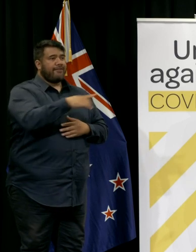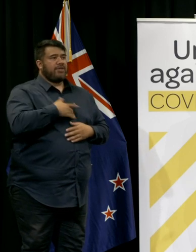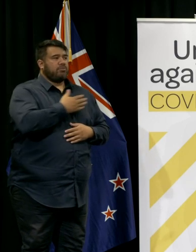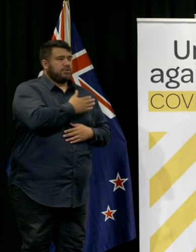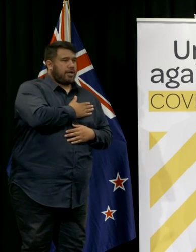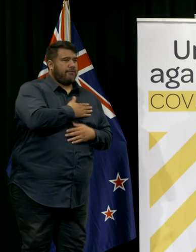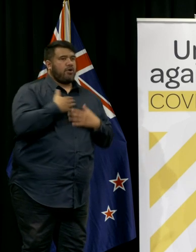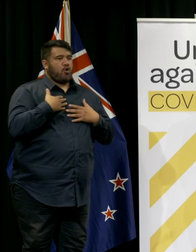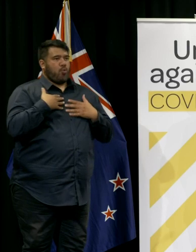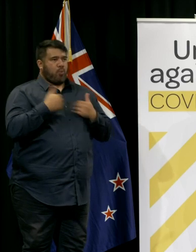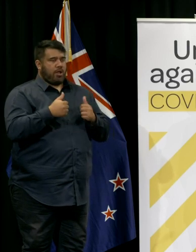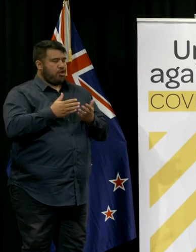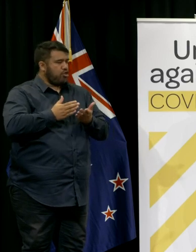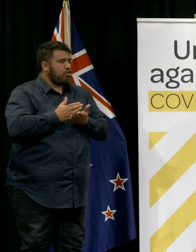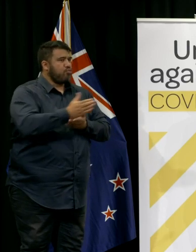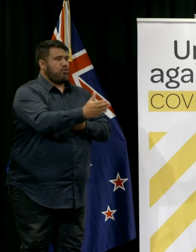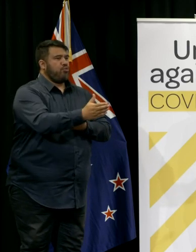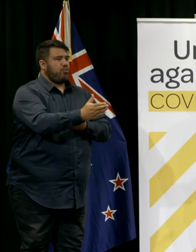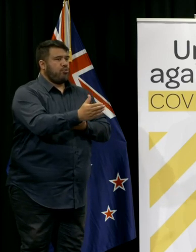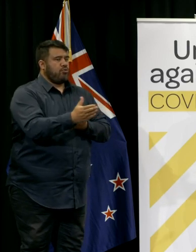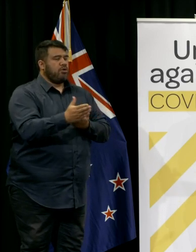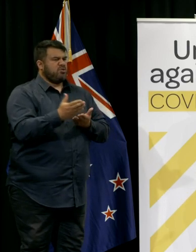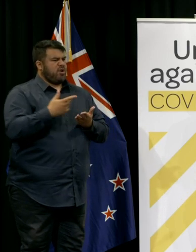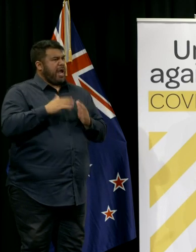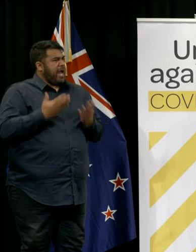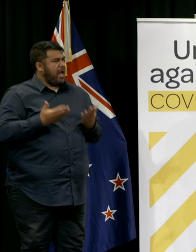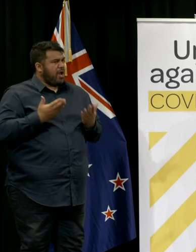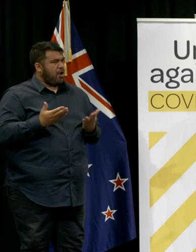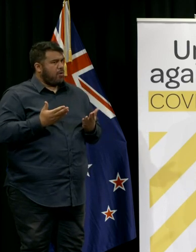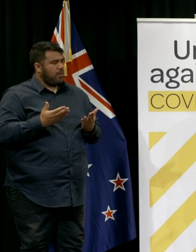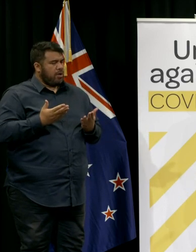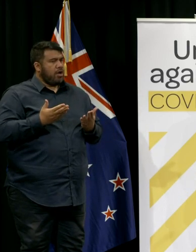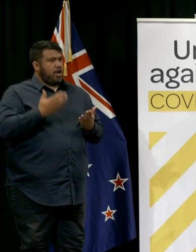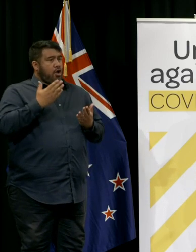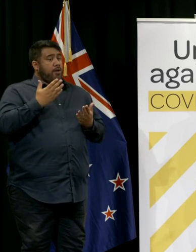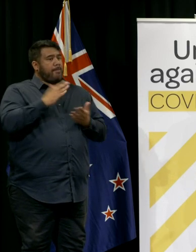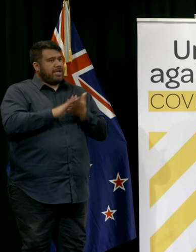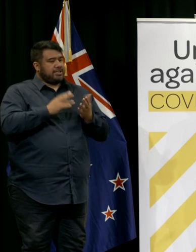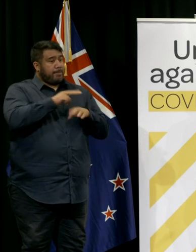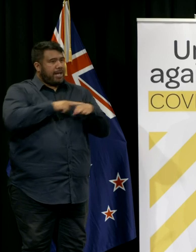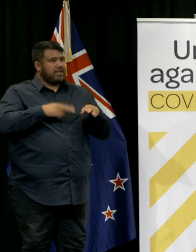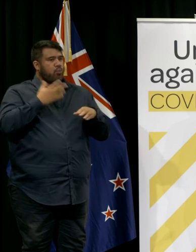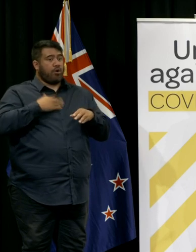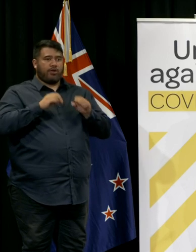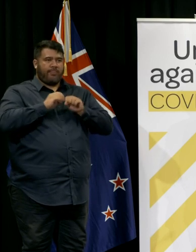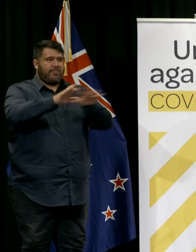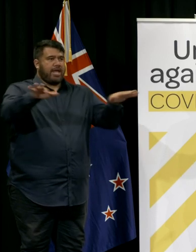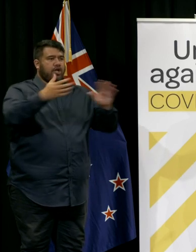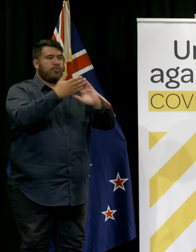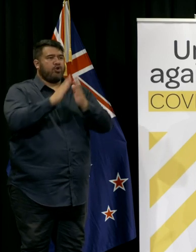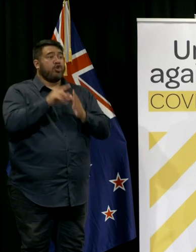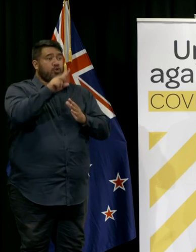well. How we're approaching this is by being very visible out there in the community. Our approach is